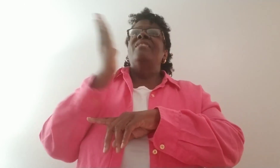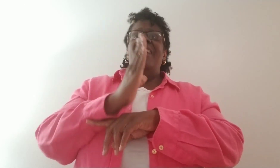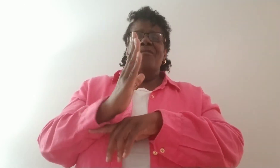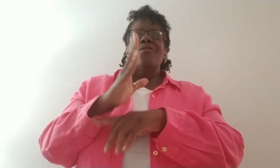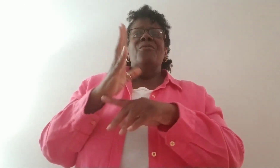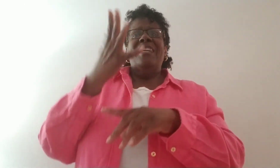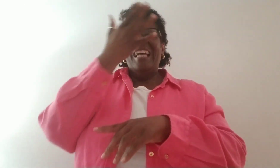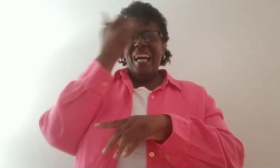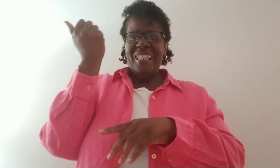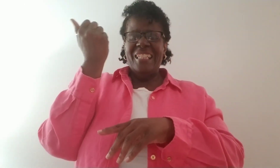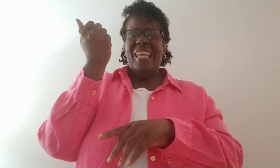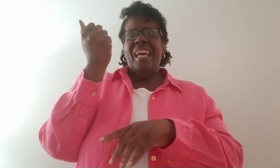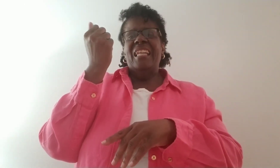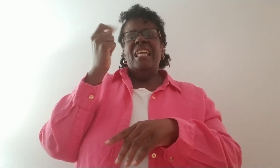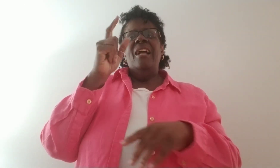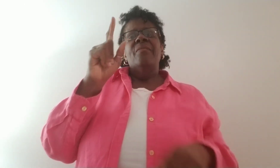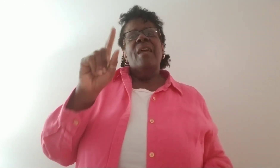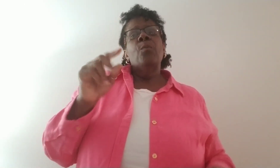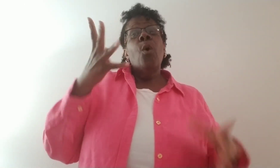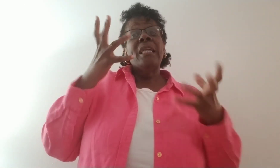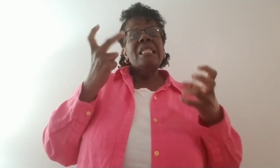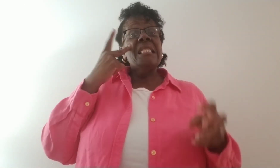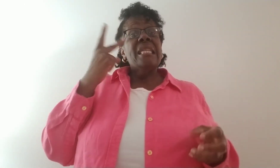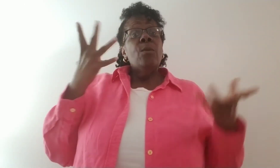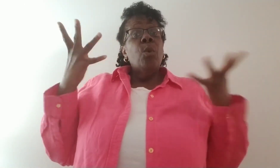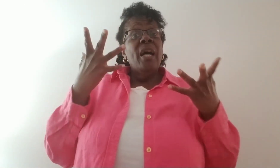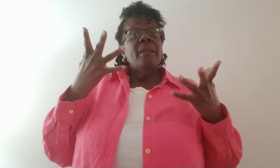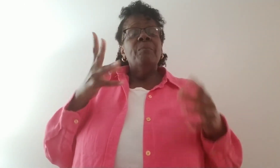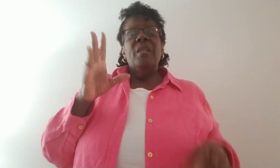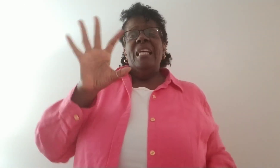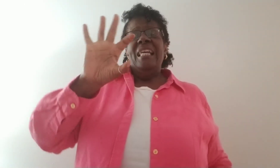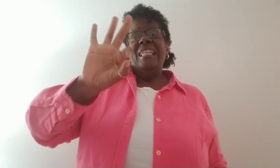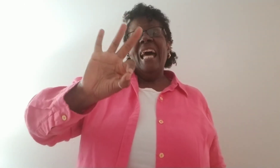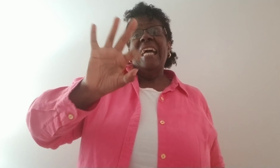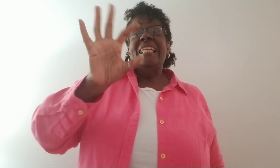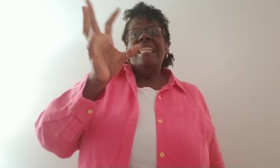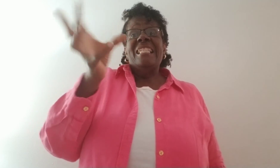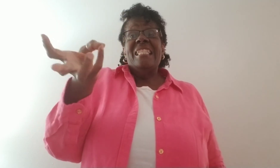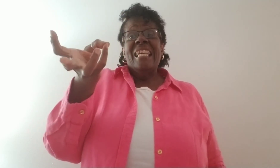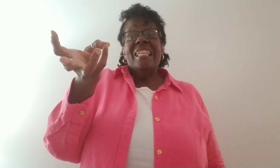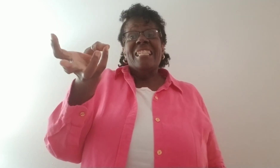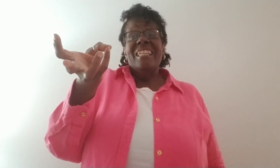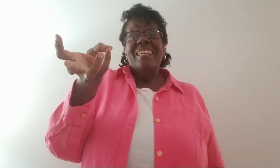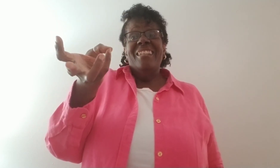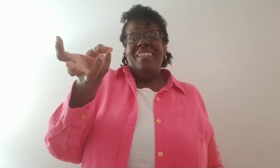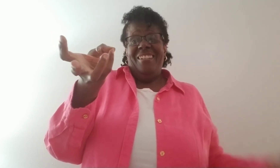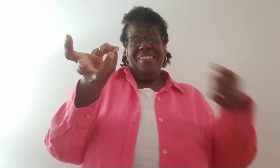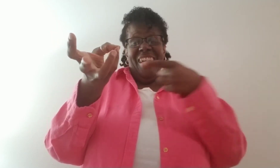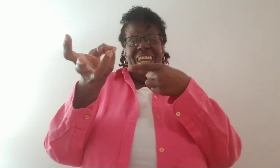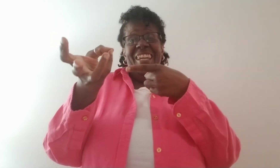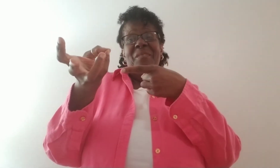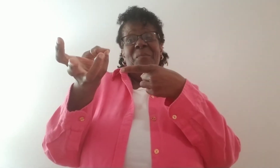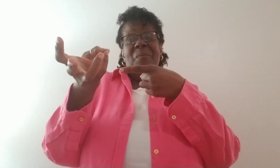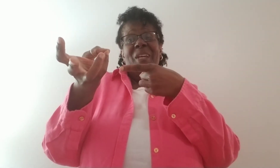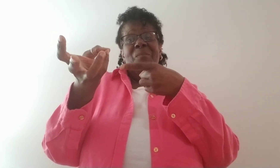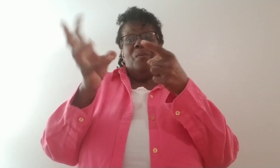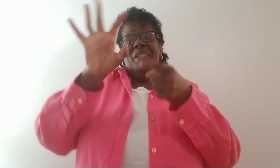never forgotten, is that they wanted to see what? 96, okay? Remember the